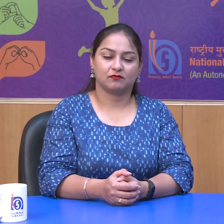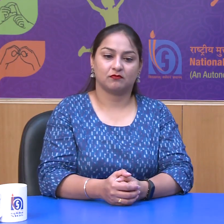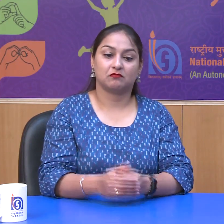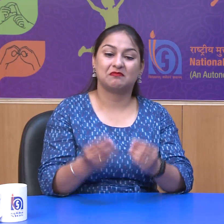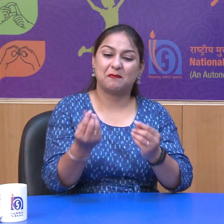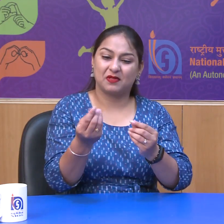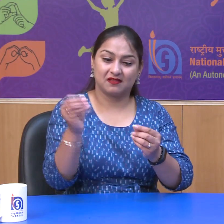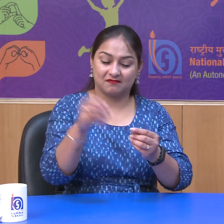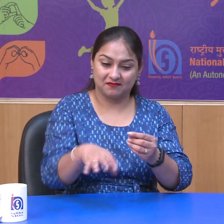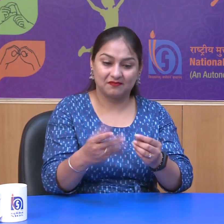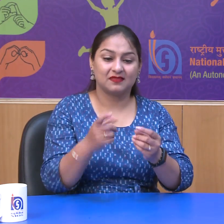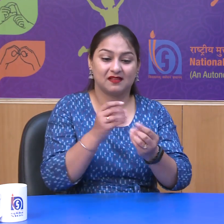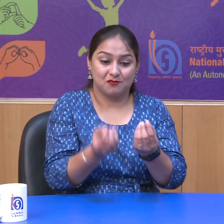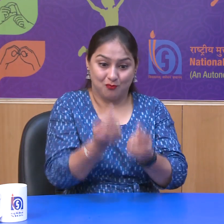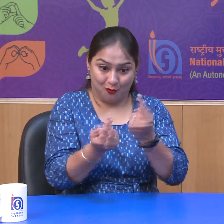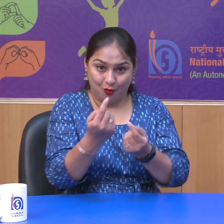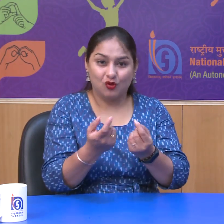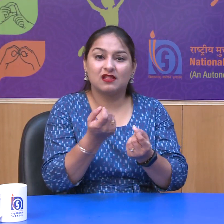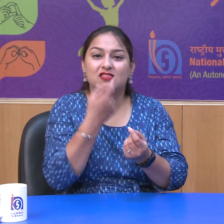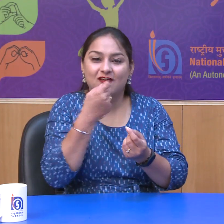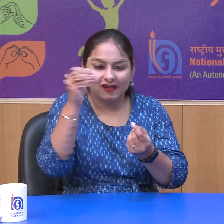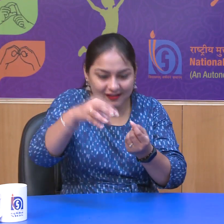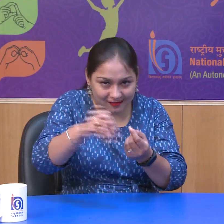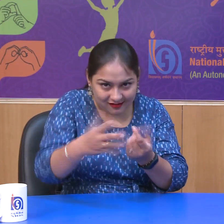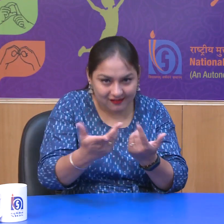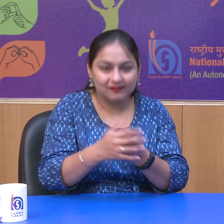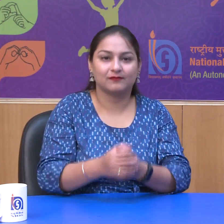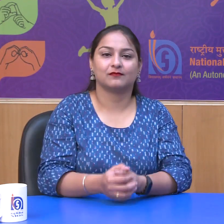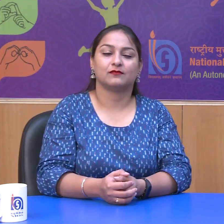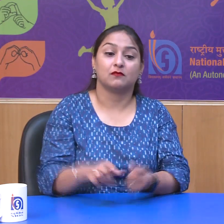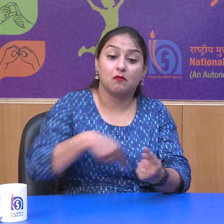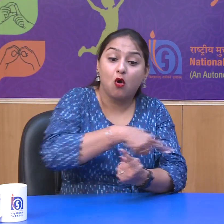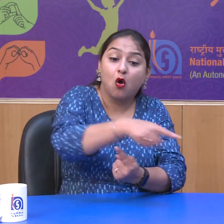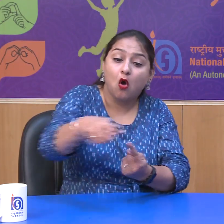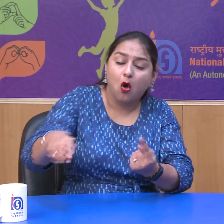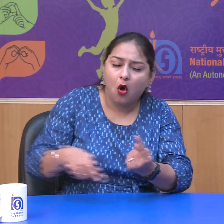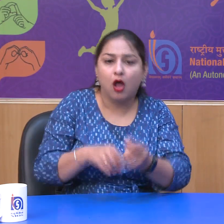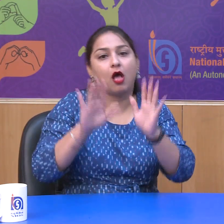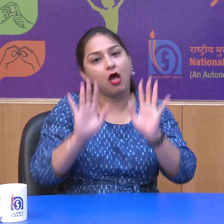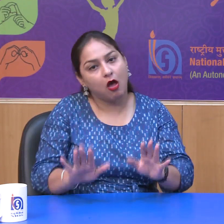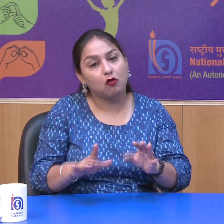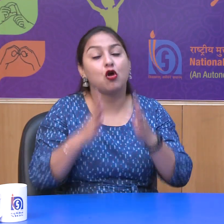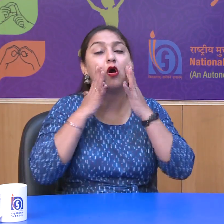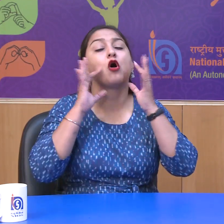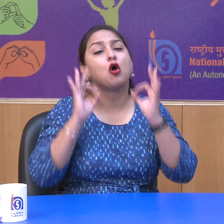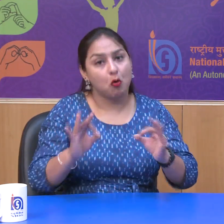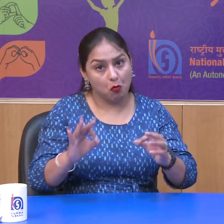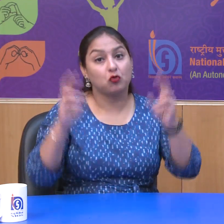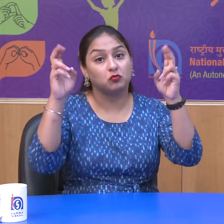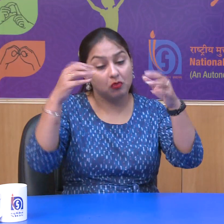insecticides and pesticides, all these have played very important role in the evolution